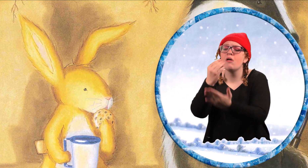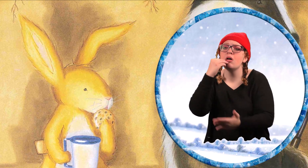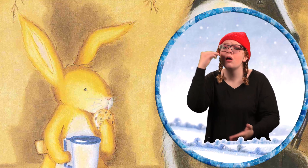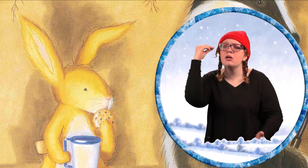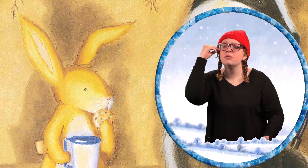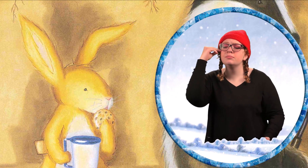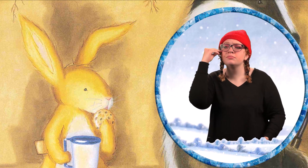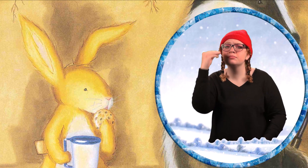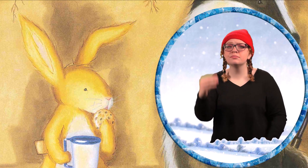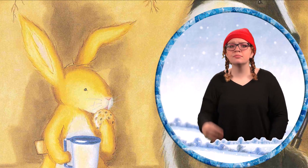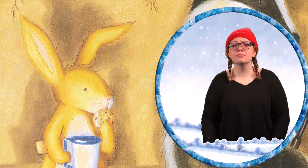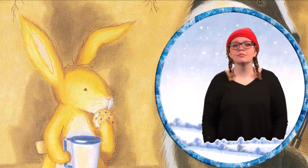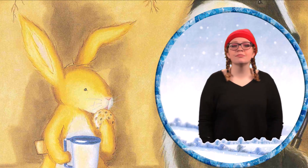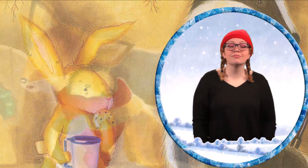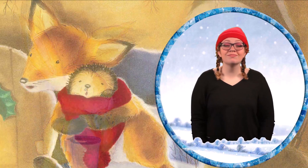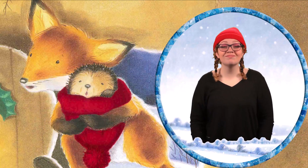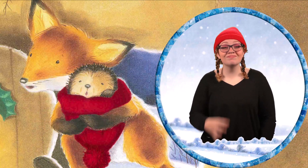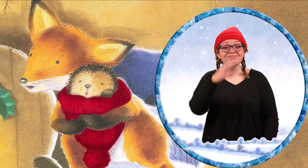snow."